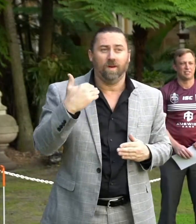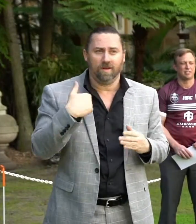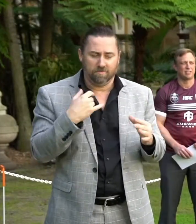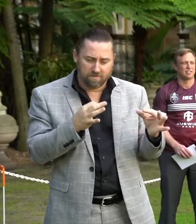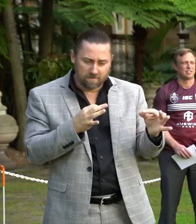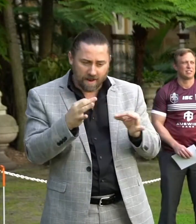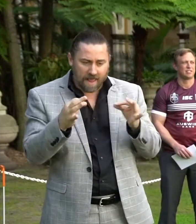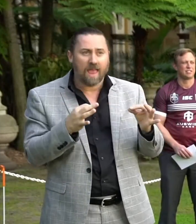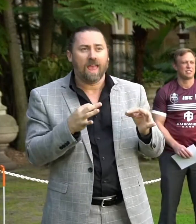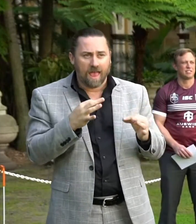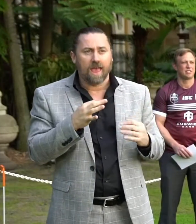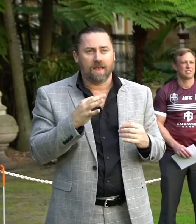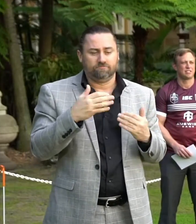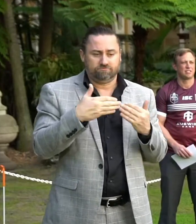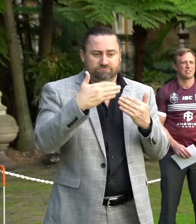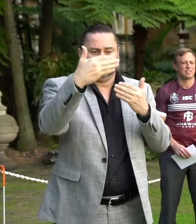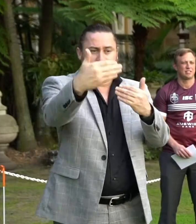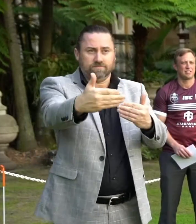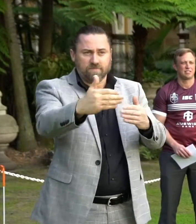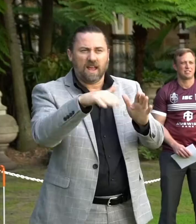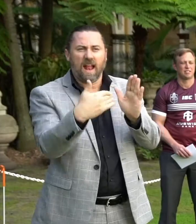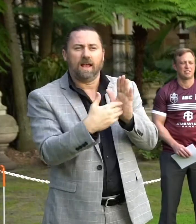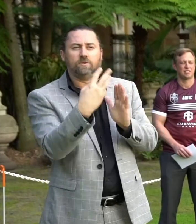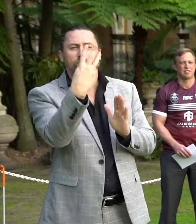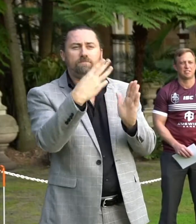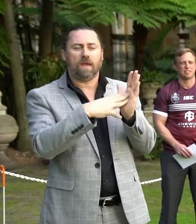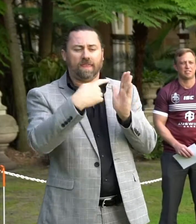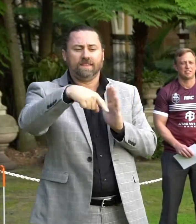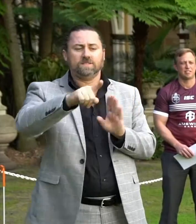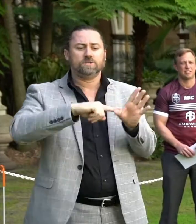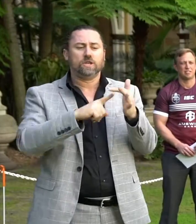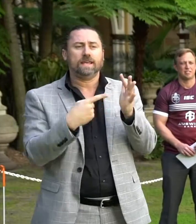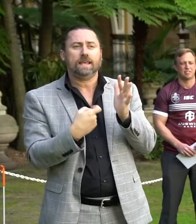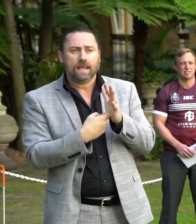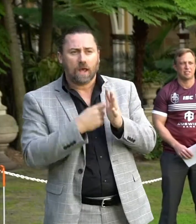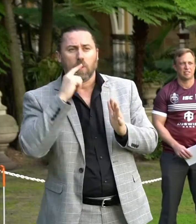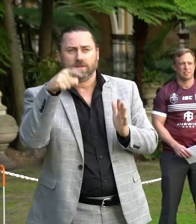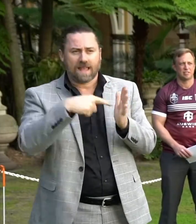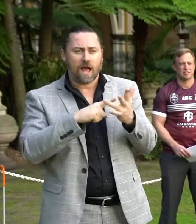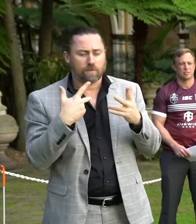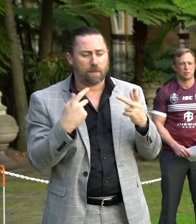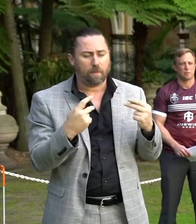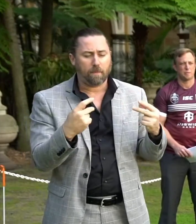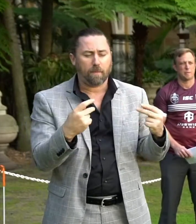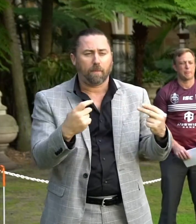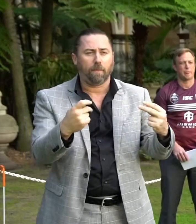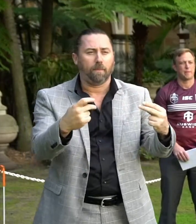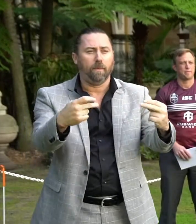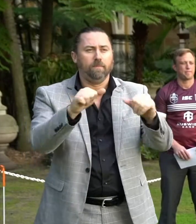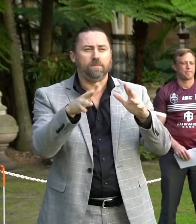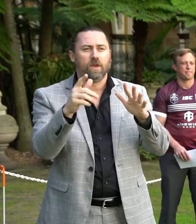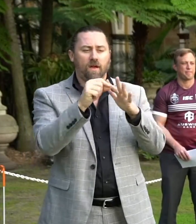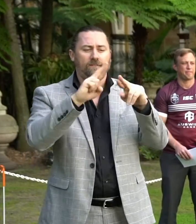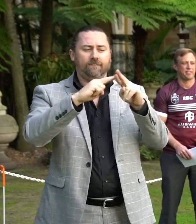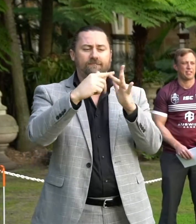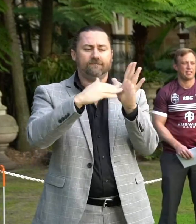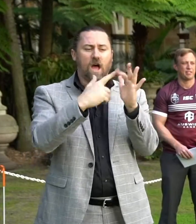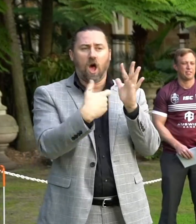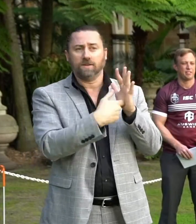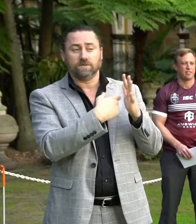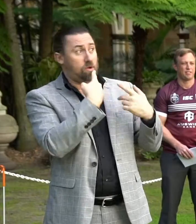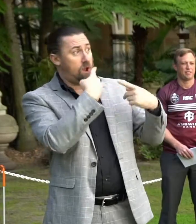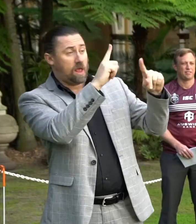vaccination centres in the last quarter of the year as we get those large volumes of Pfizer. And we've heard the Commonwealth come